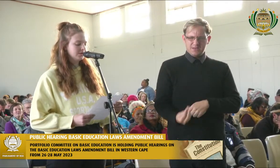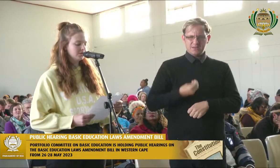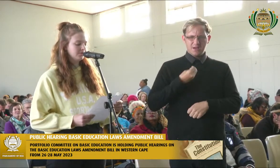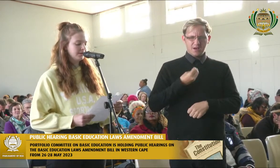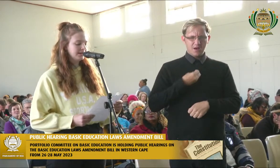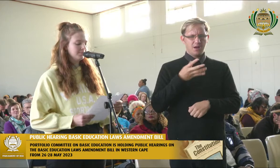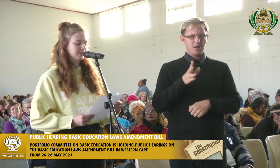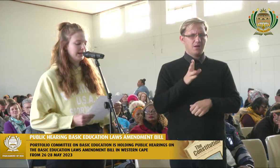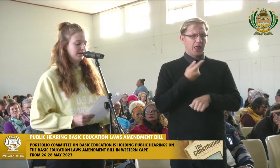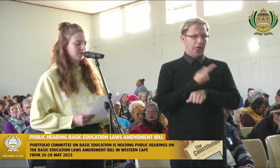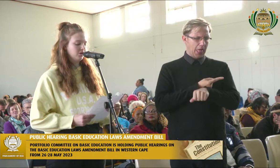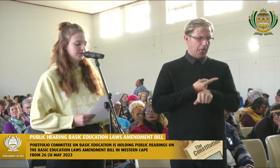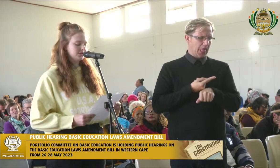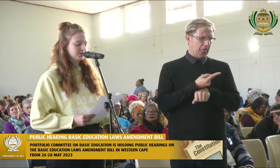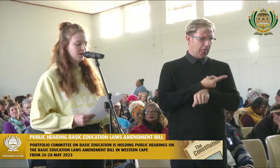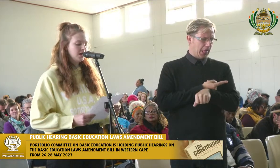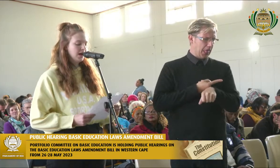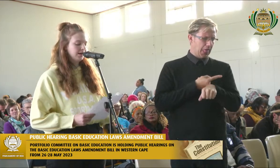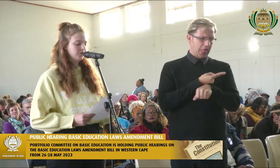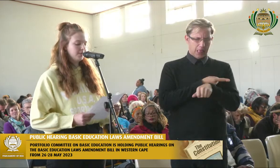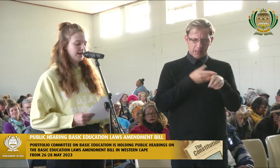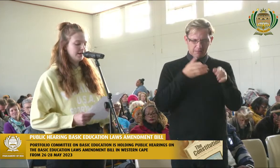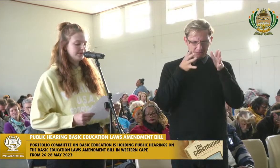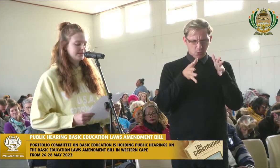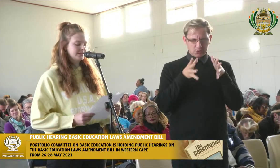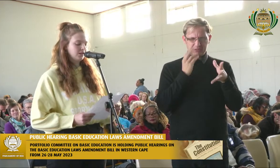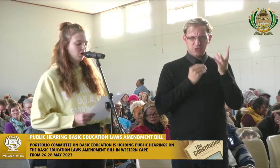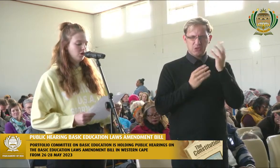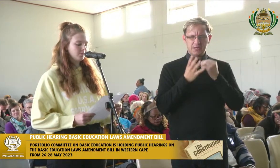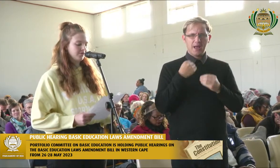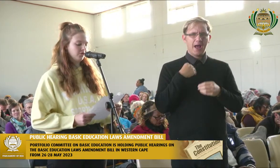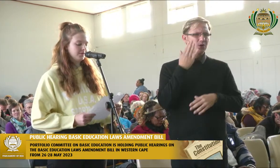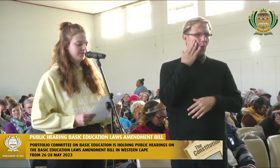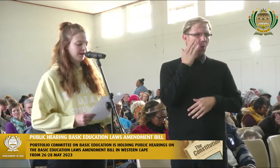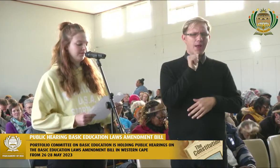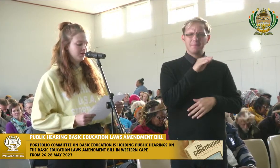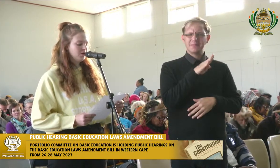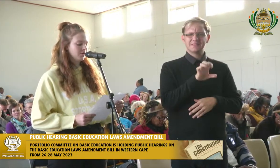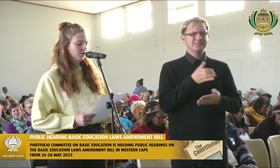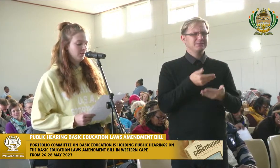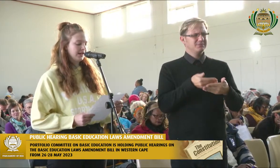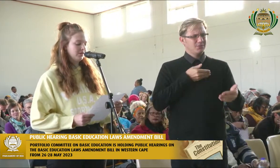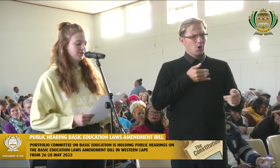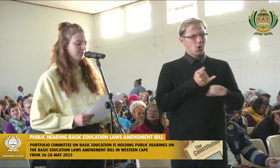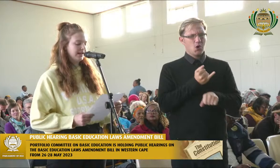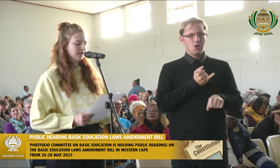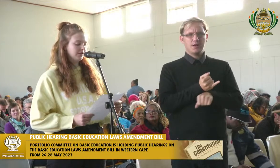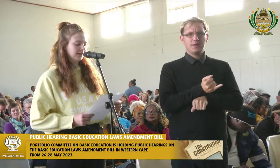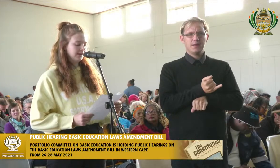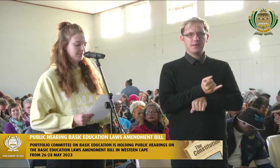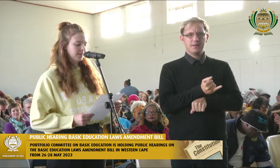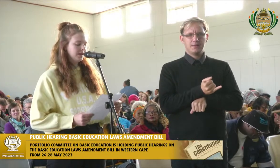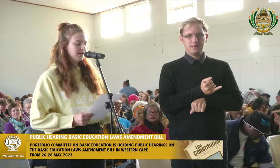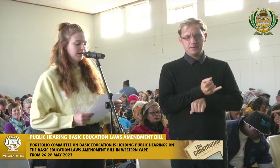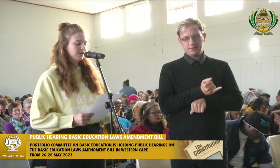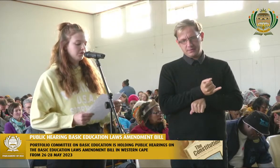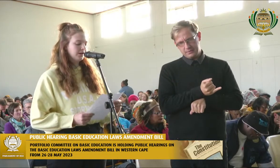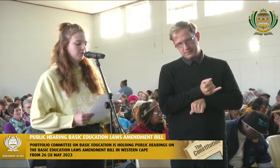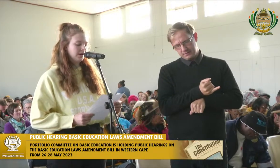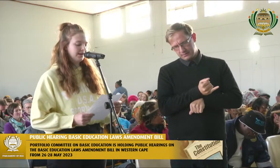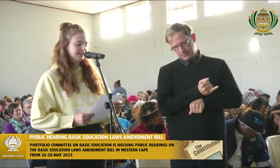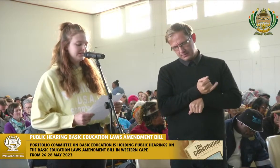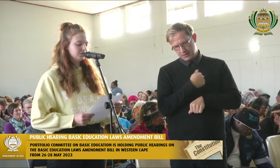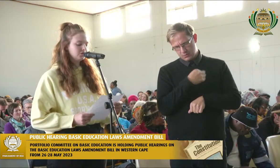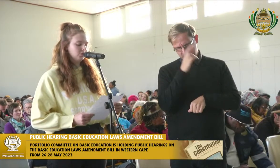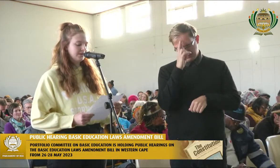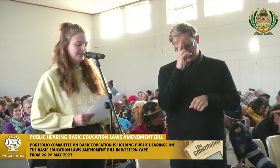fun-filled hours of reading, playing, and art. I knew my ABCs long before I was five, though again through play and reading. In